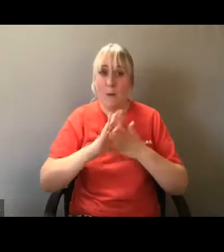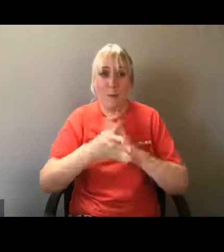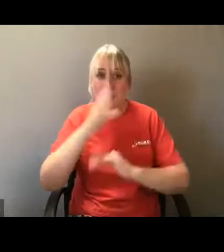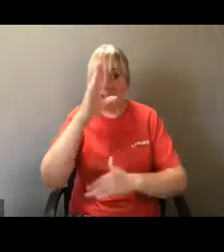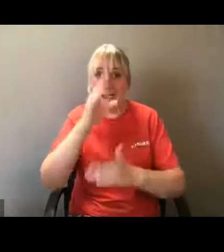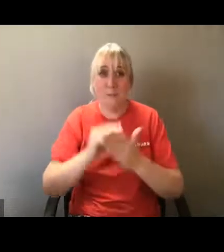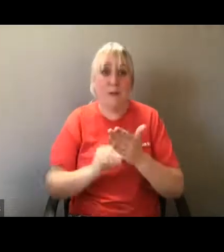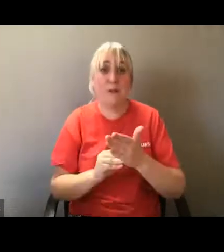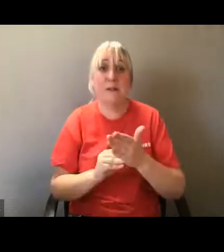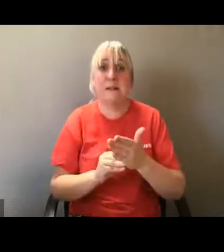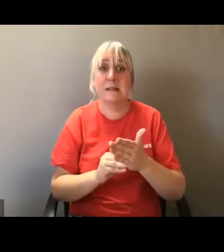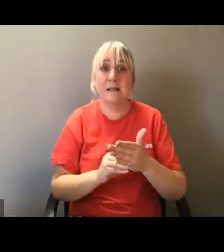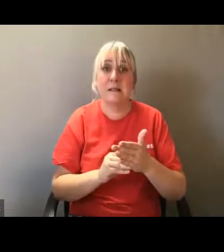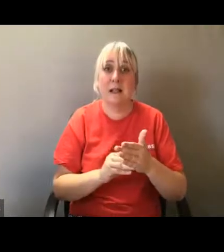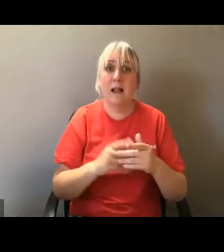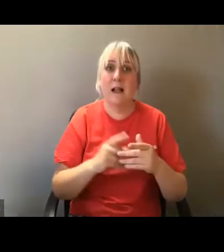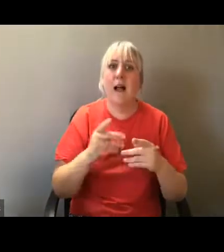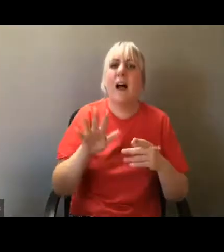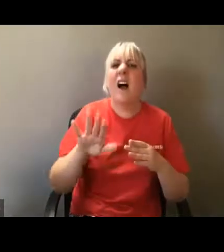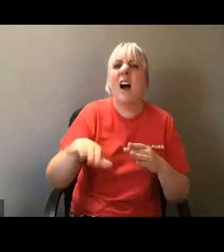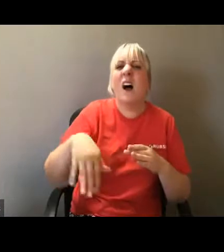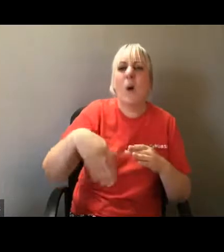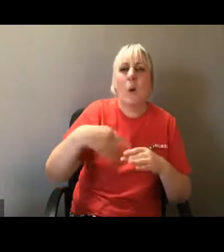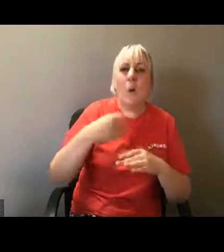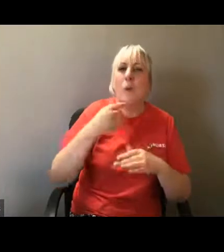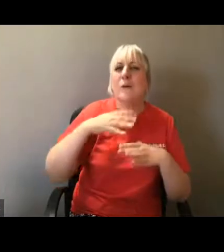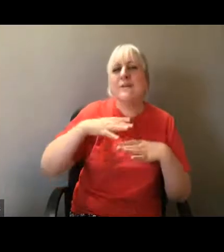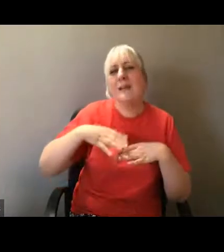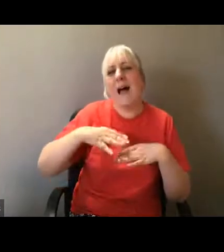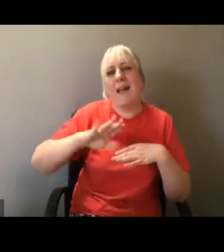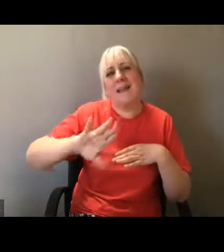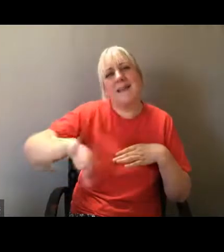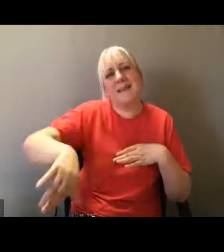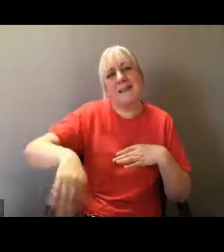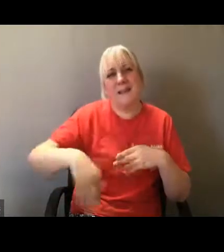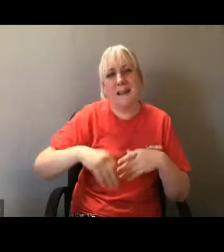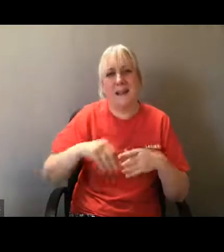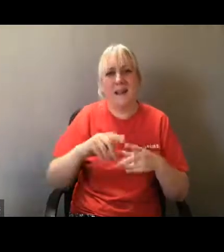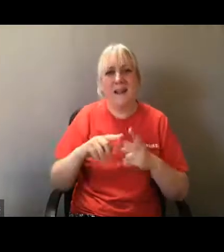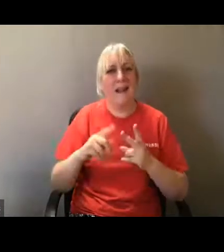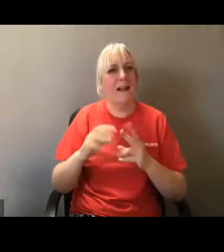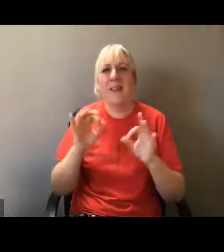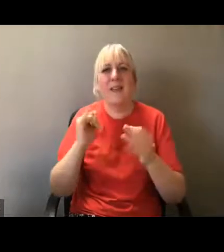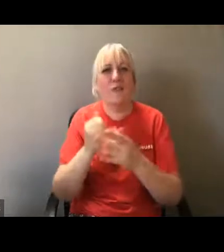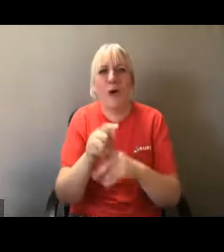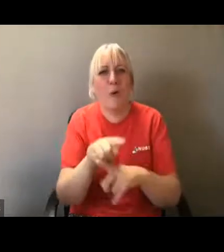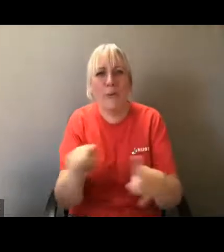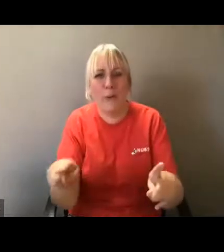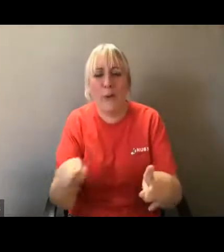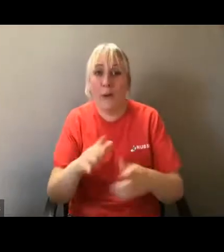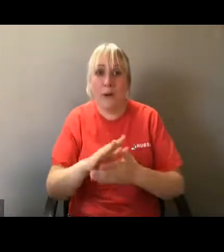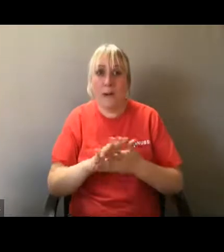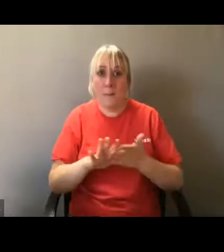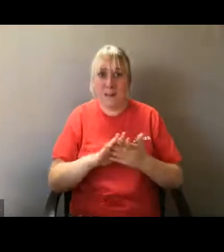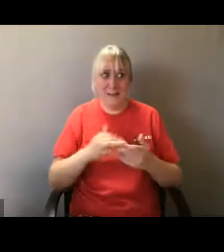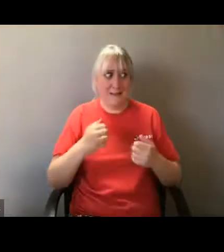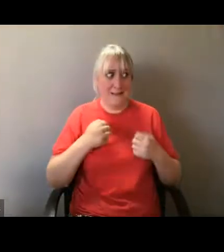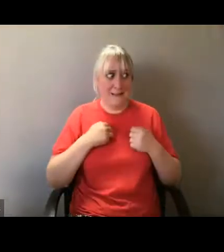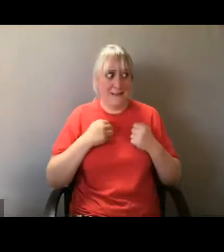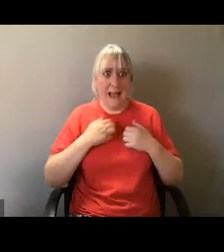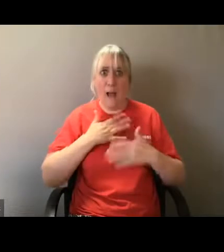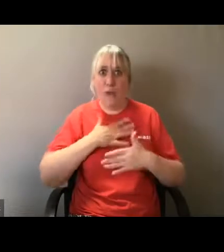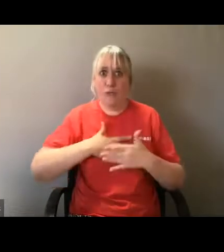The idea that we're just tired or there's nothing really wrong with us is at the root of a lot of our trauma, the injustice,